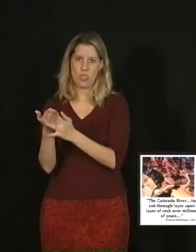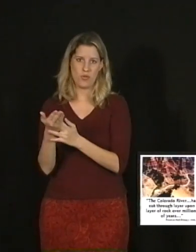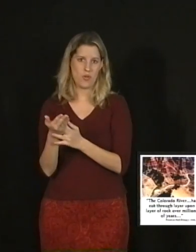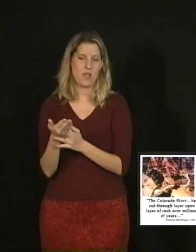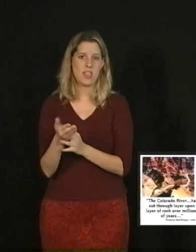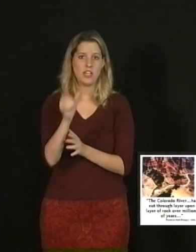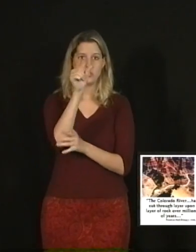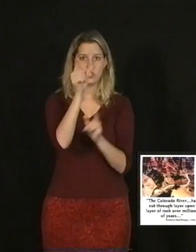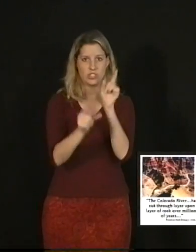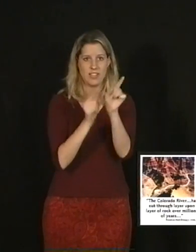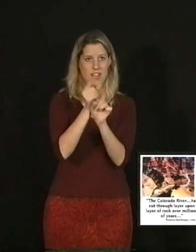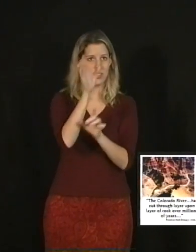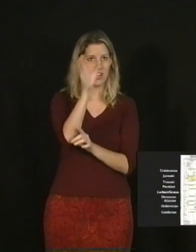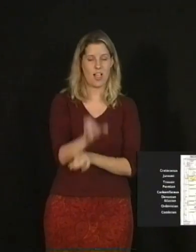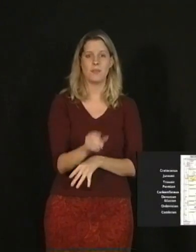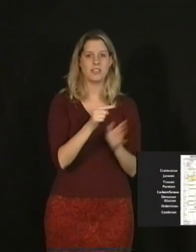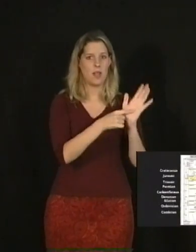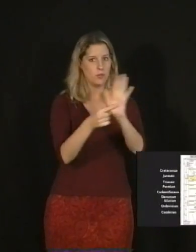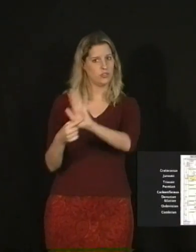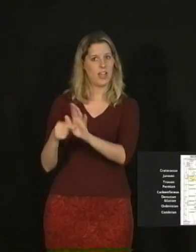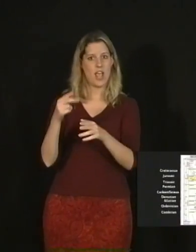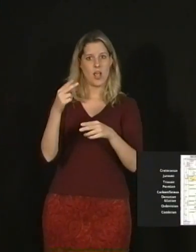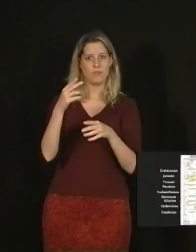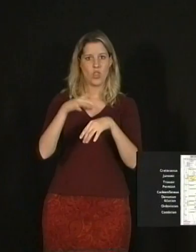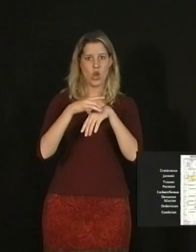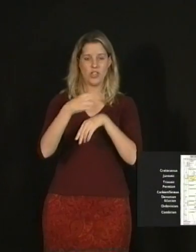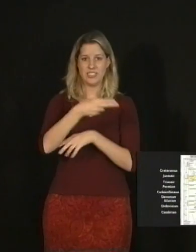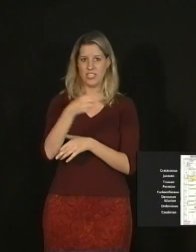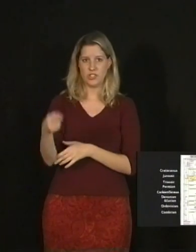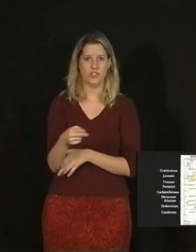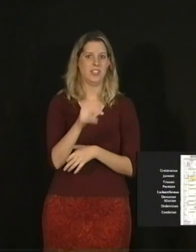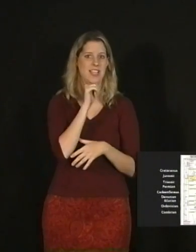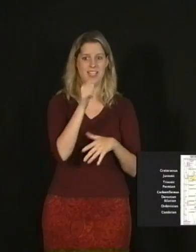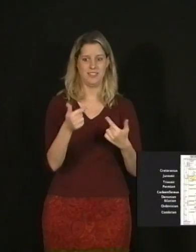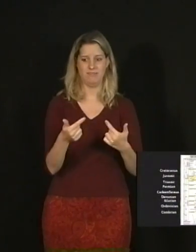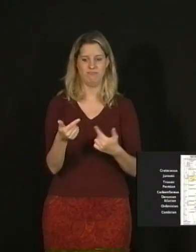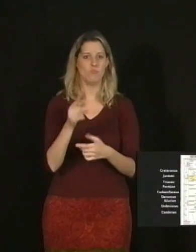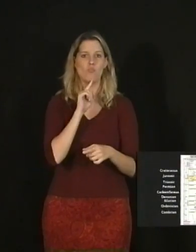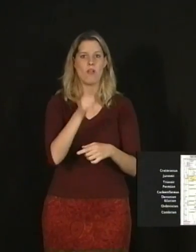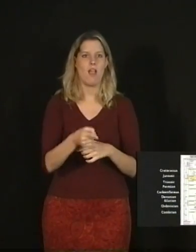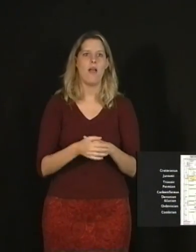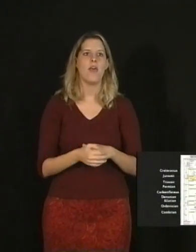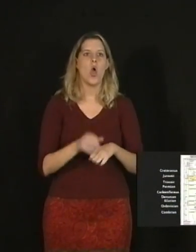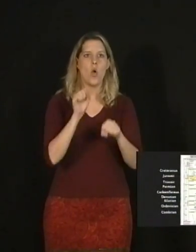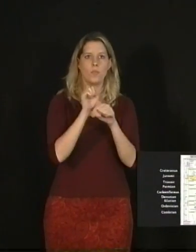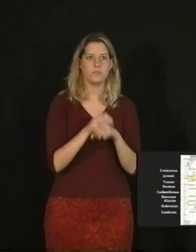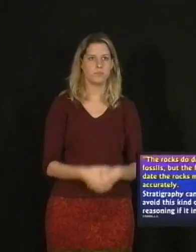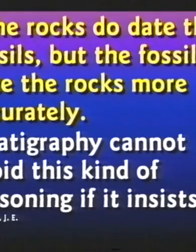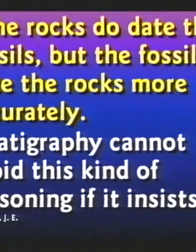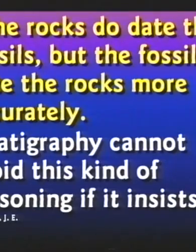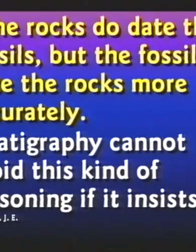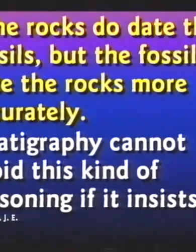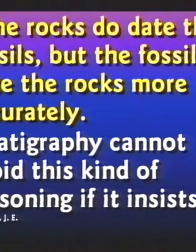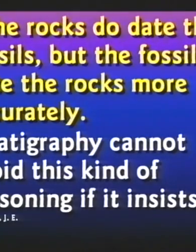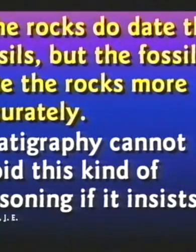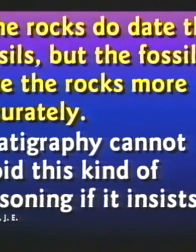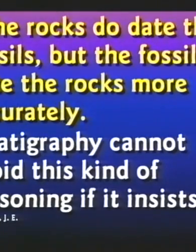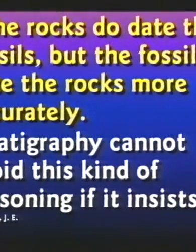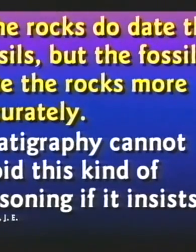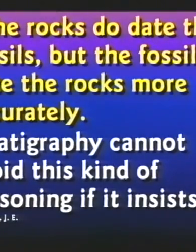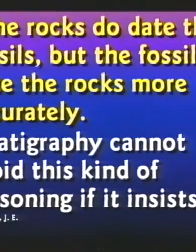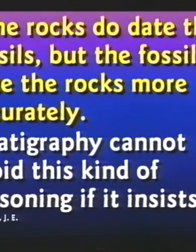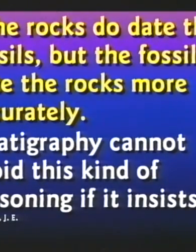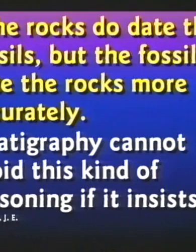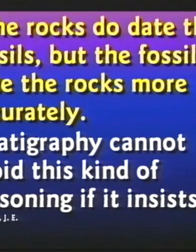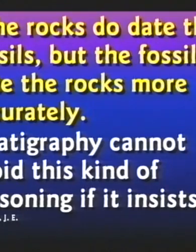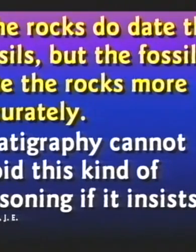running through it. Okay? The geologic column does not portray Earth's history. It does not even exist anywhere in the world. Rocks do not date the fossils. The fossils